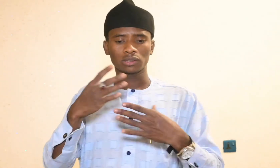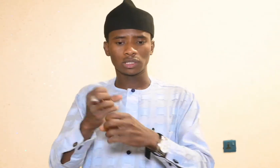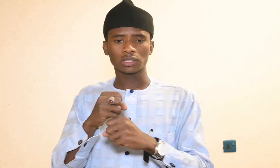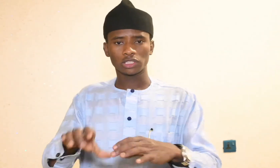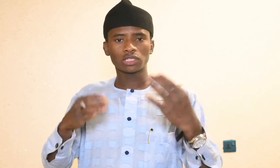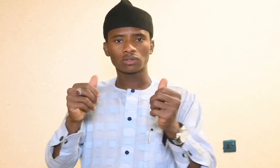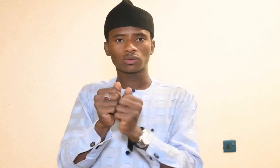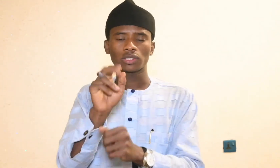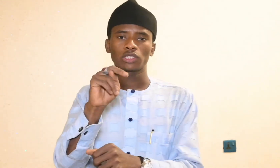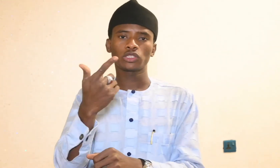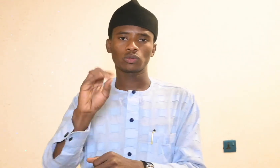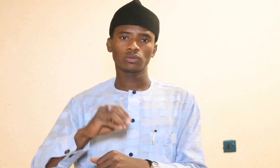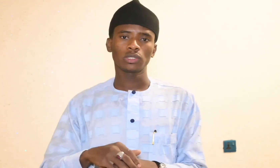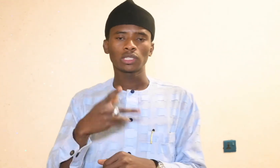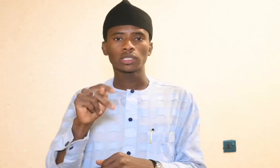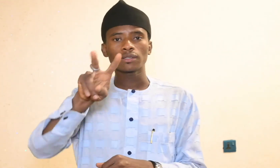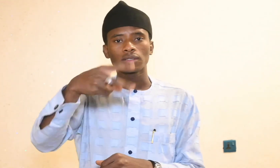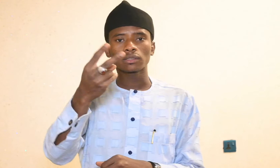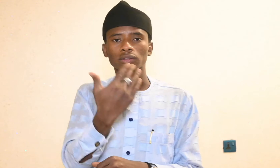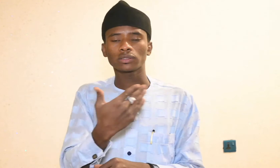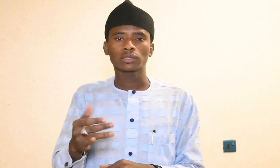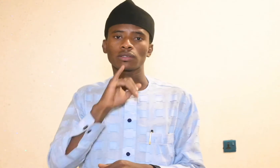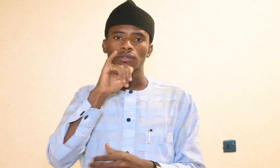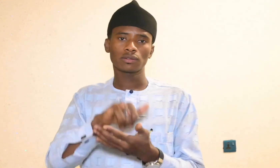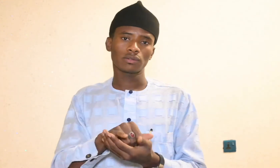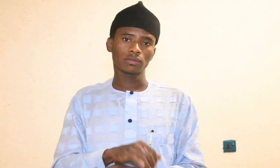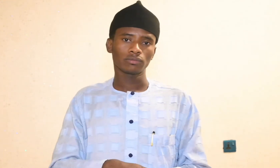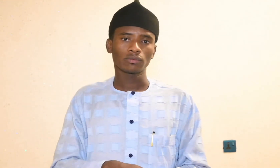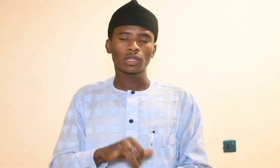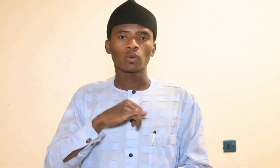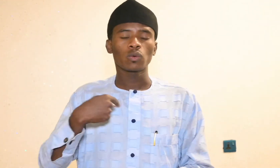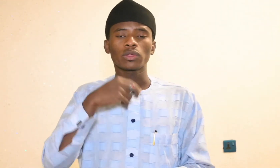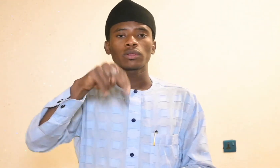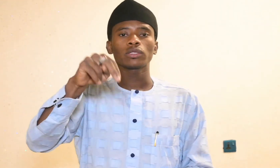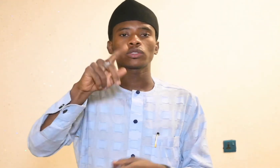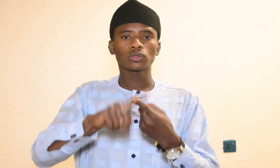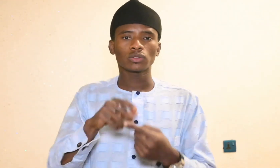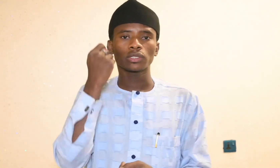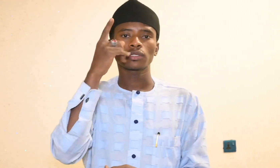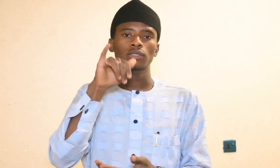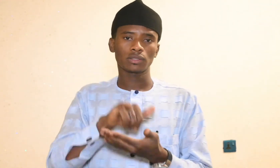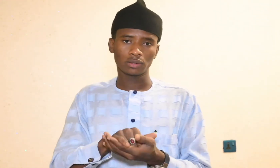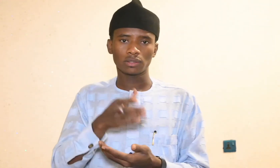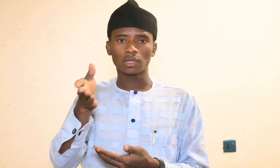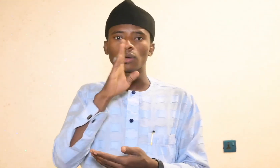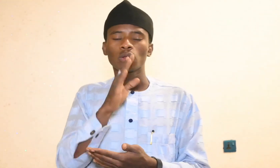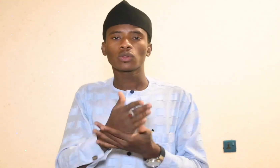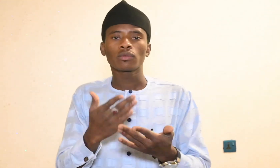passionate. The second thing is this. You need to understand that it's competitive. Many people assume